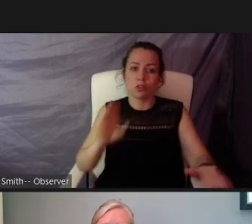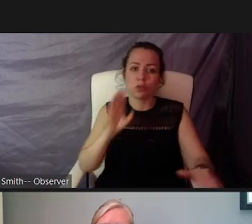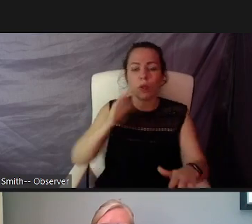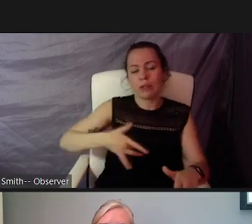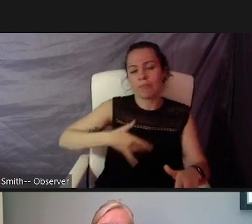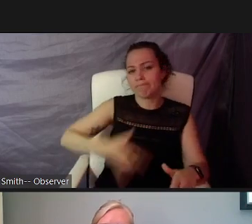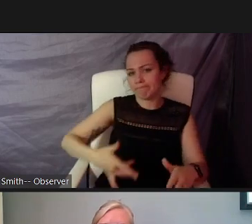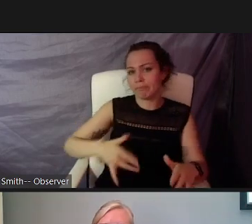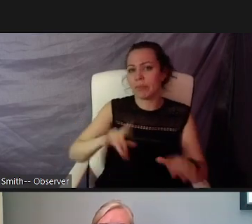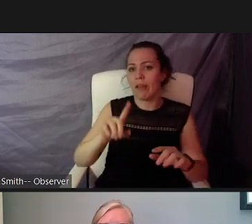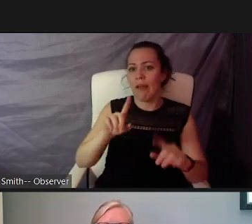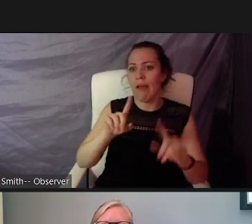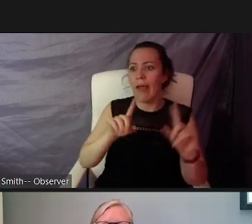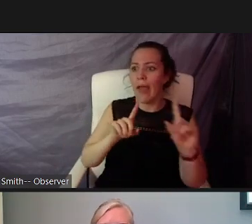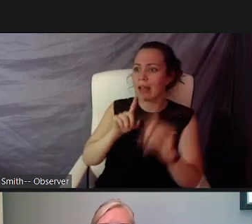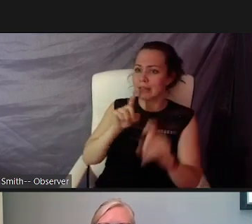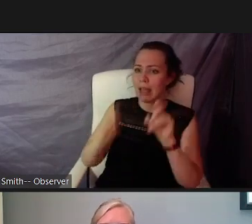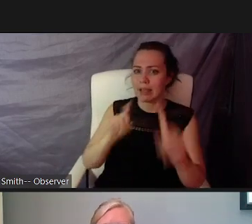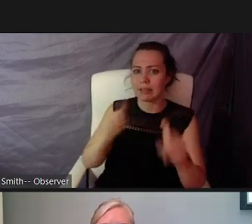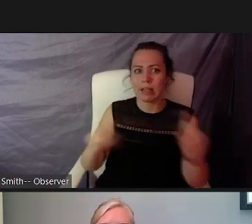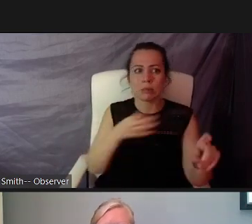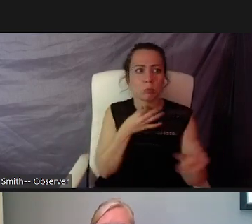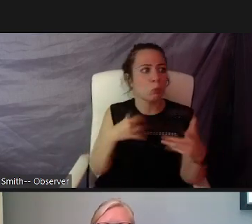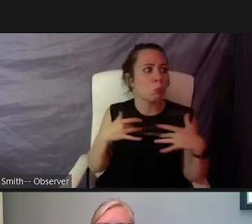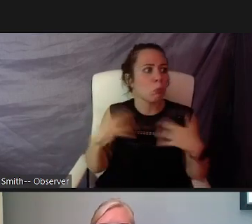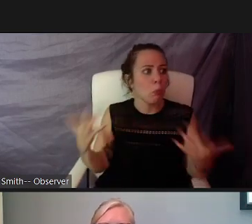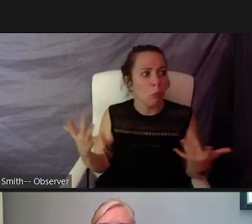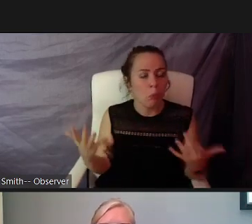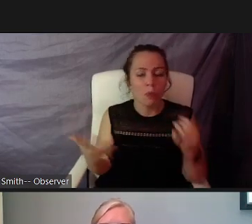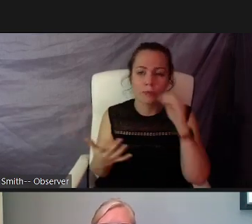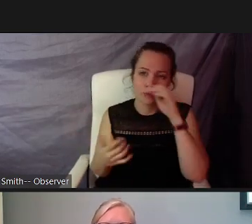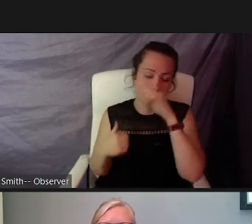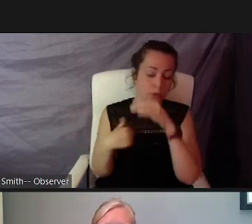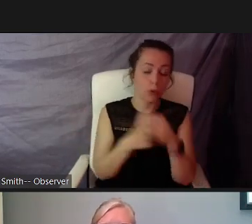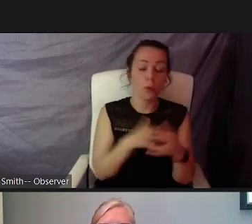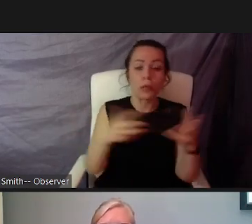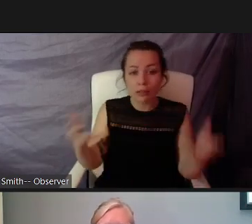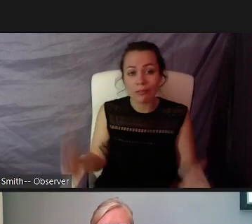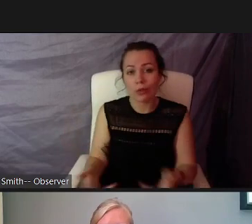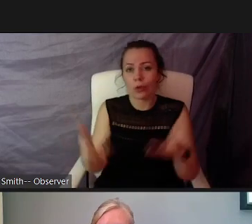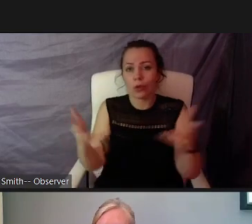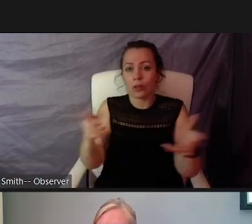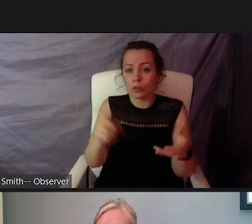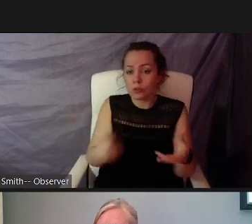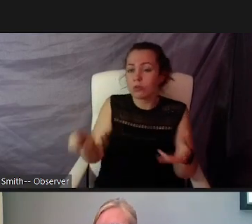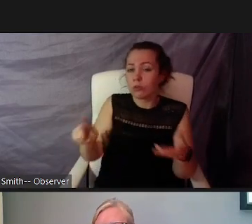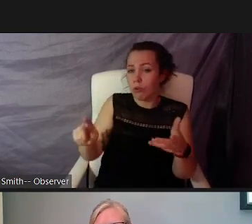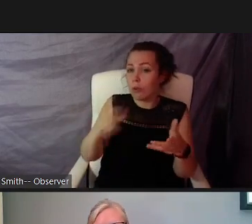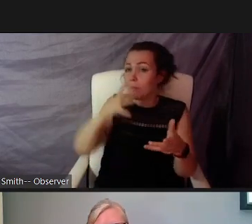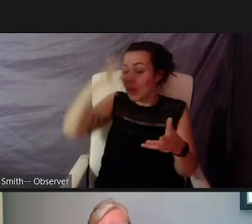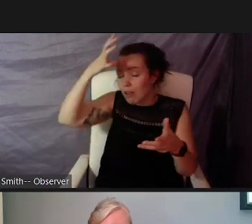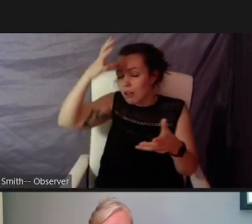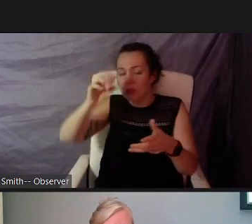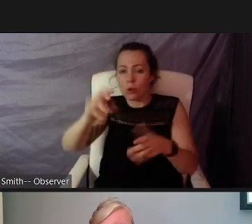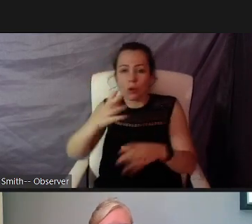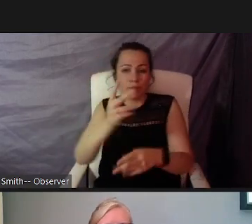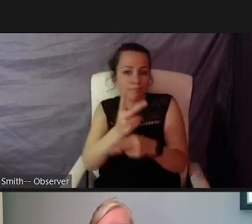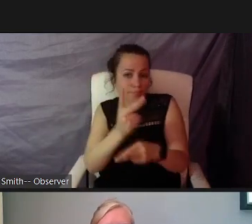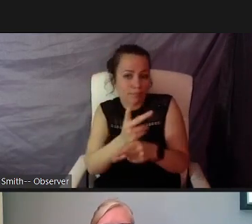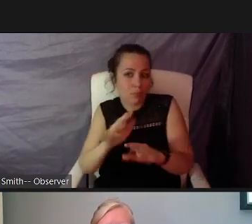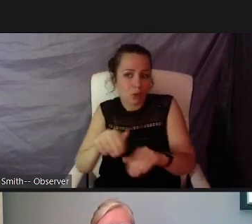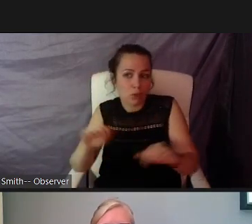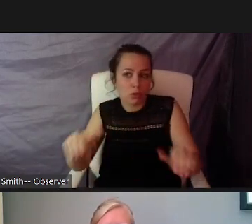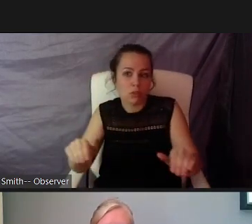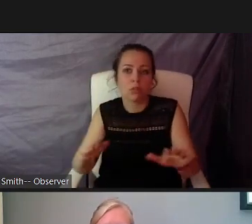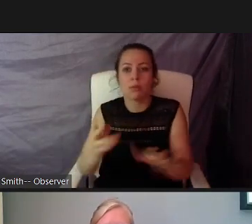questions. What we would do is encourage you as parents or caregivers of young people to be as honest as possible